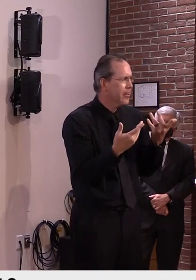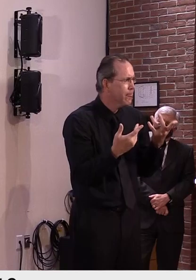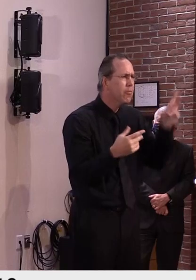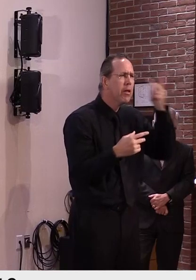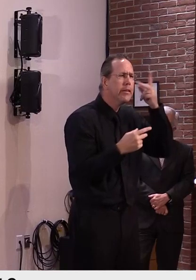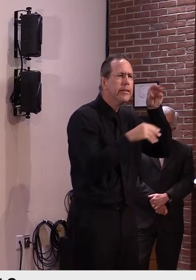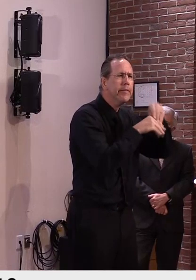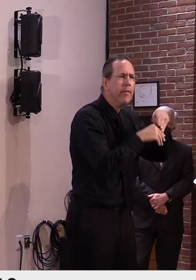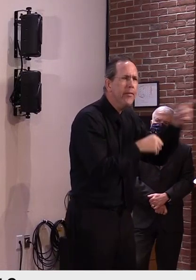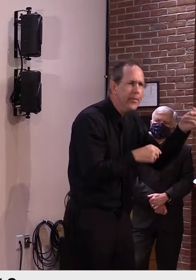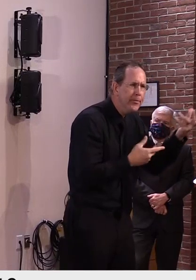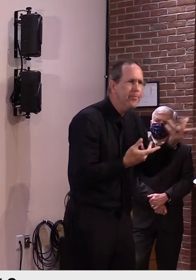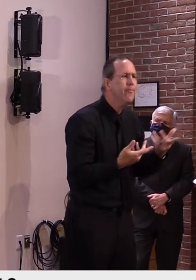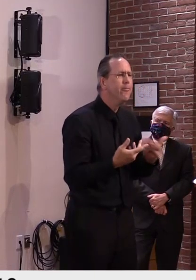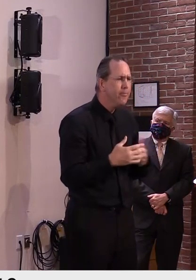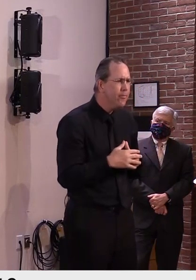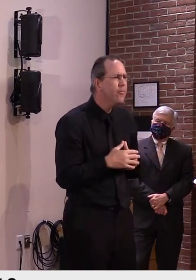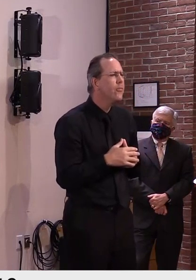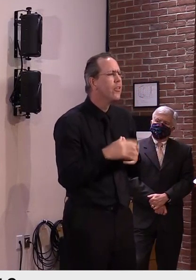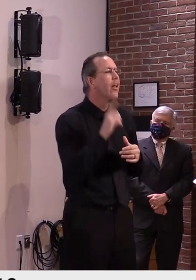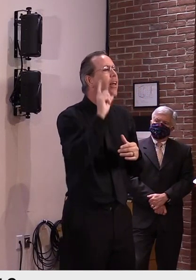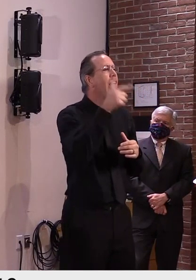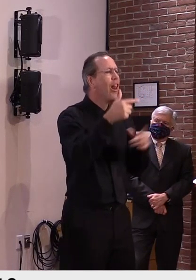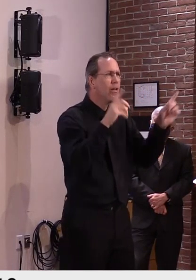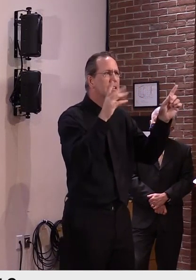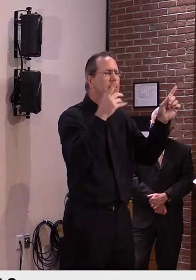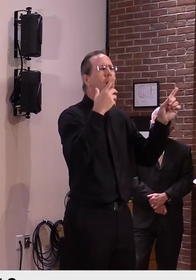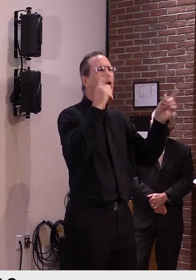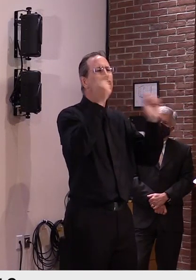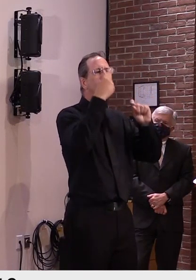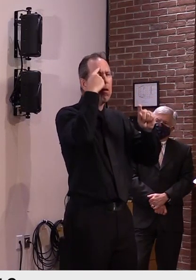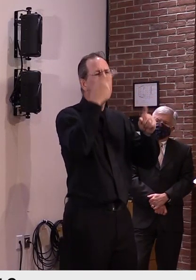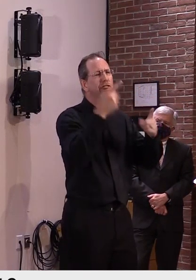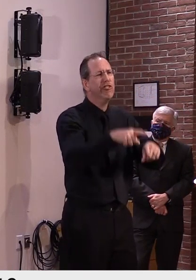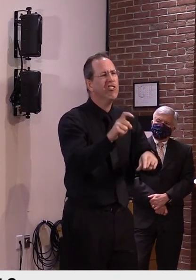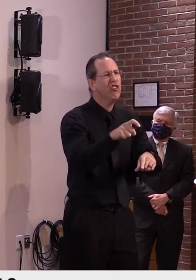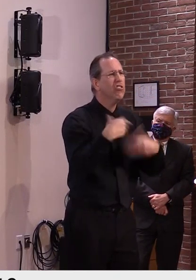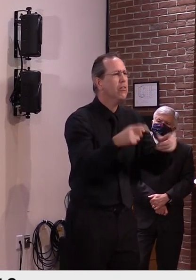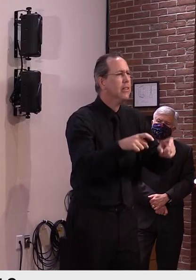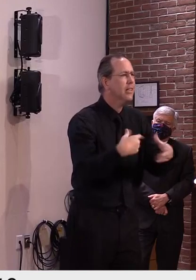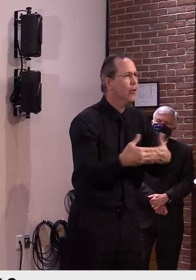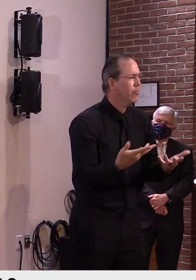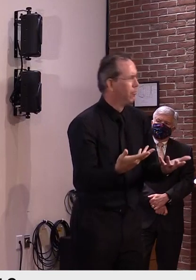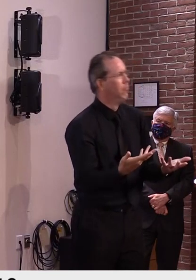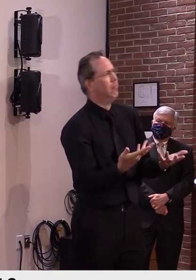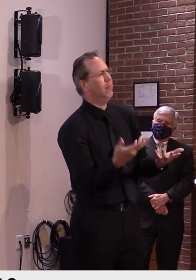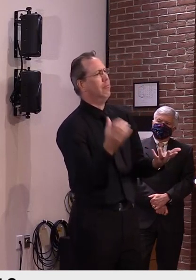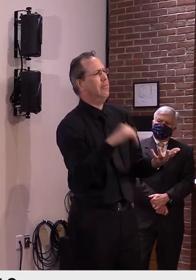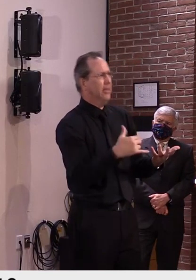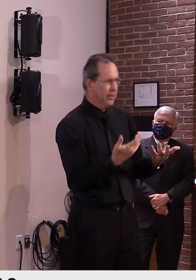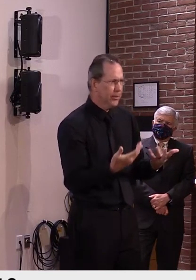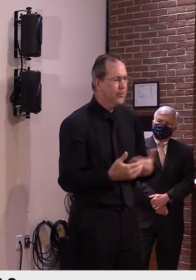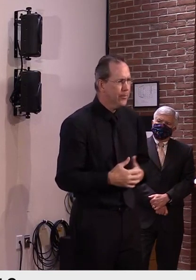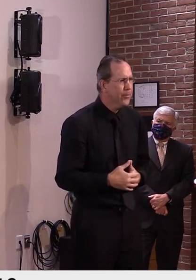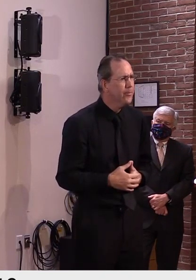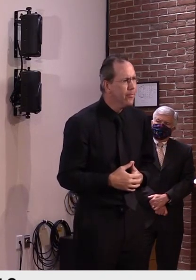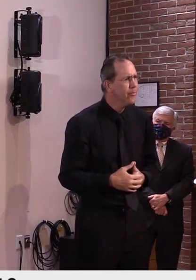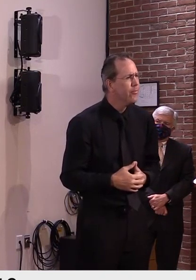CDC also had this most recent episode. I have not registered anything, as it literally has